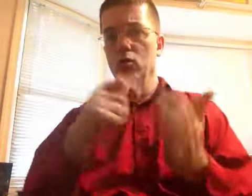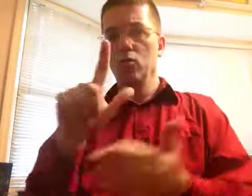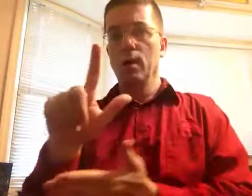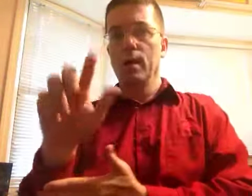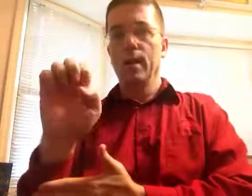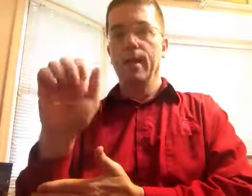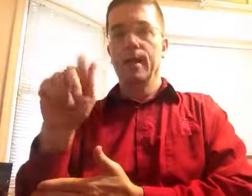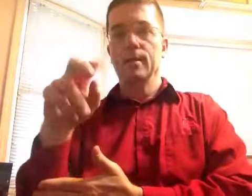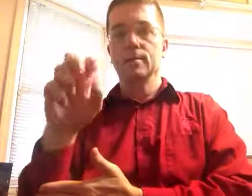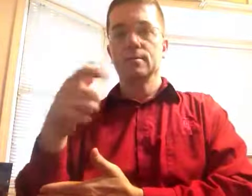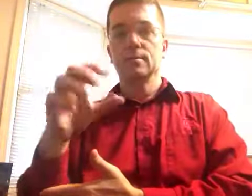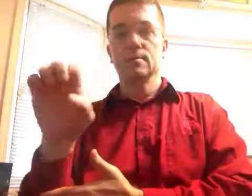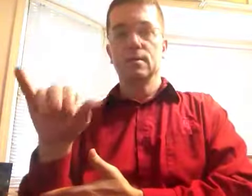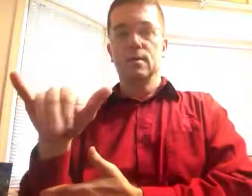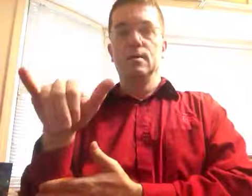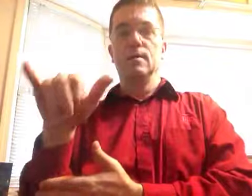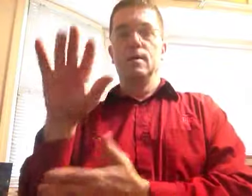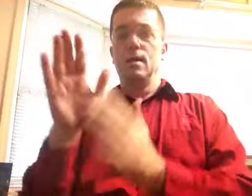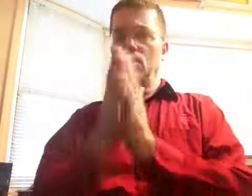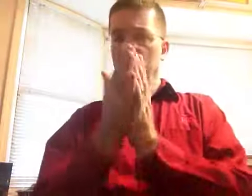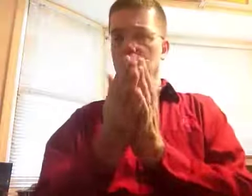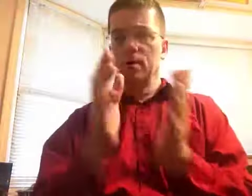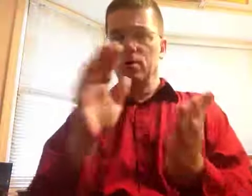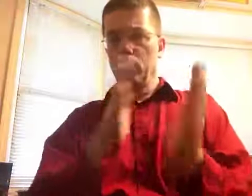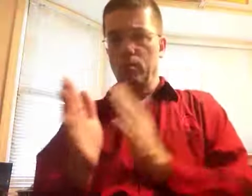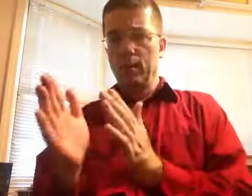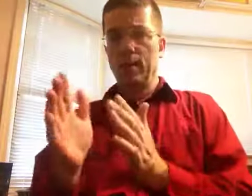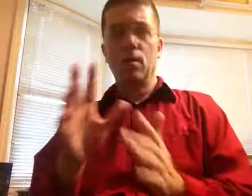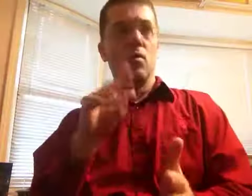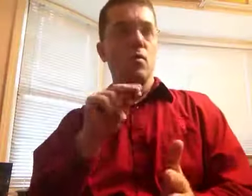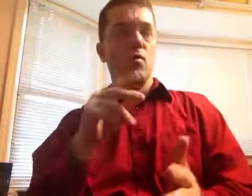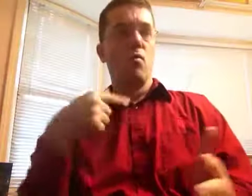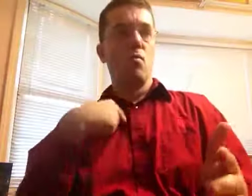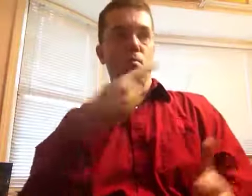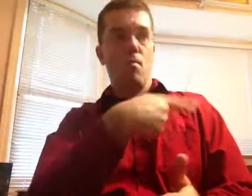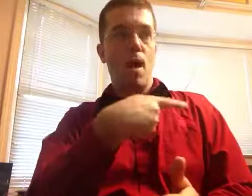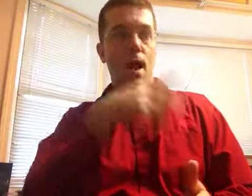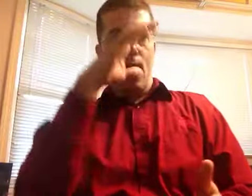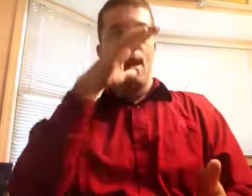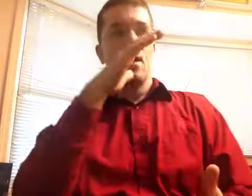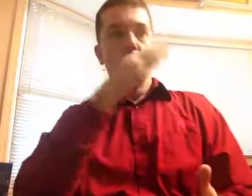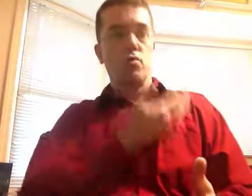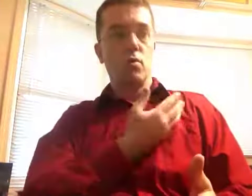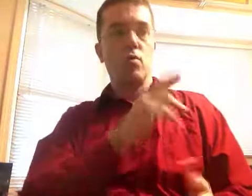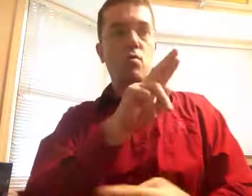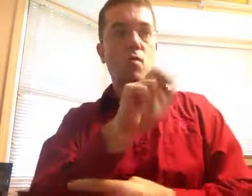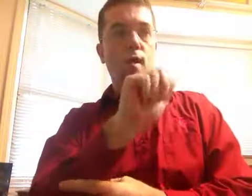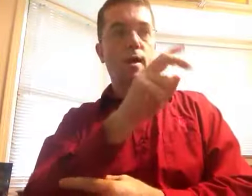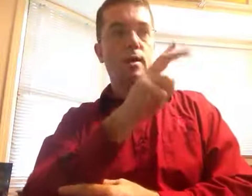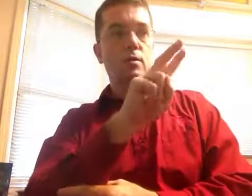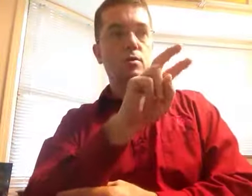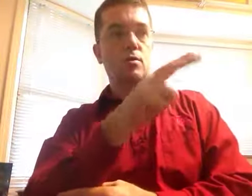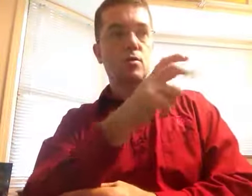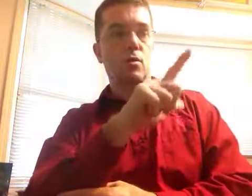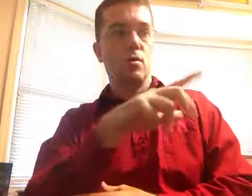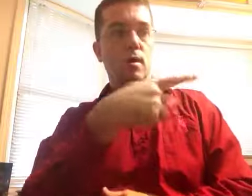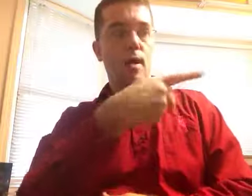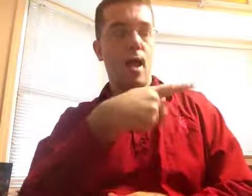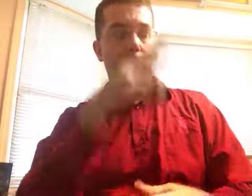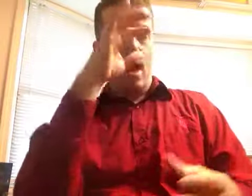now. The next book I'm going to do is with my daughter Rachel about teaching a father and a daughter teaching parents how